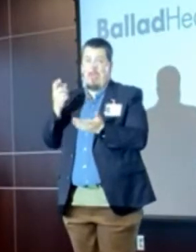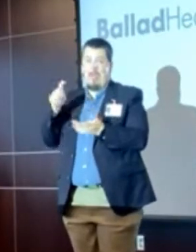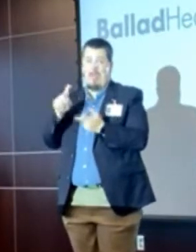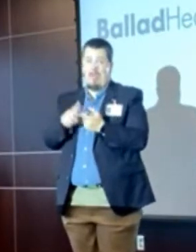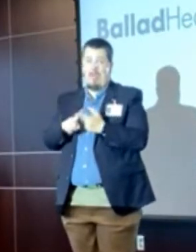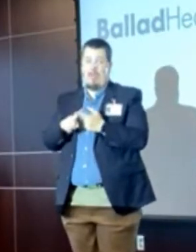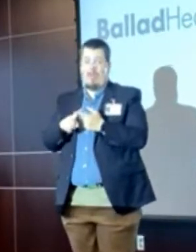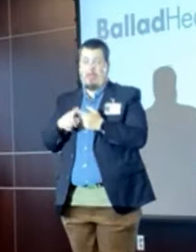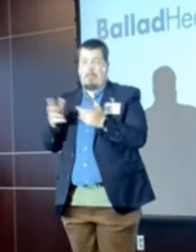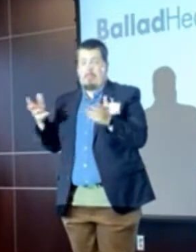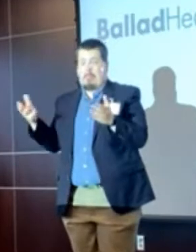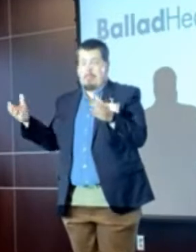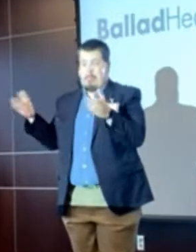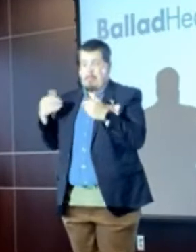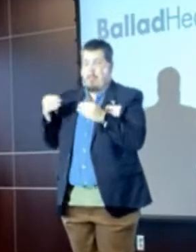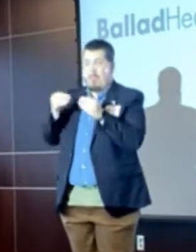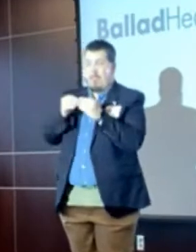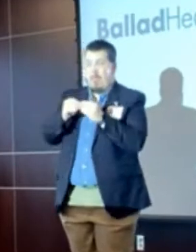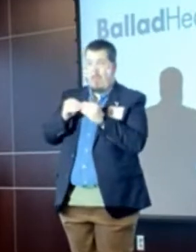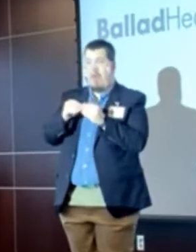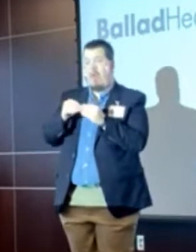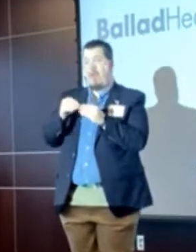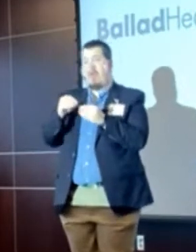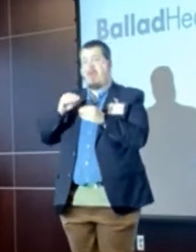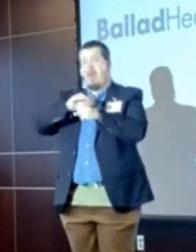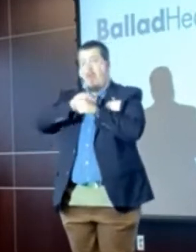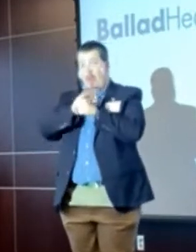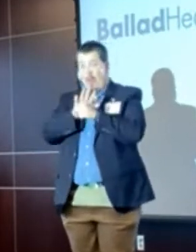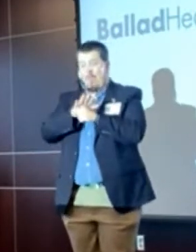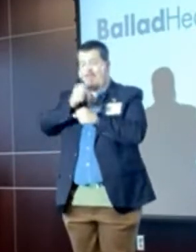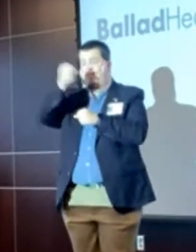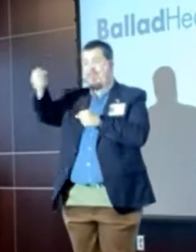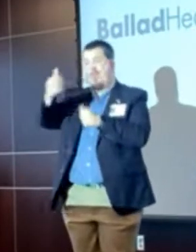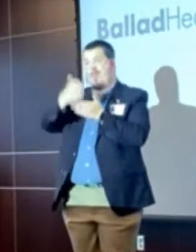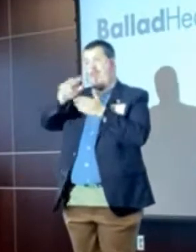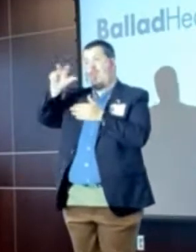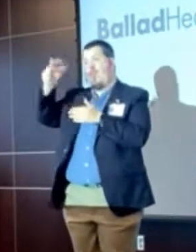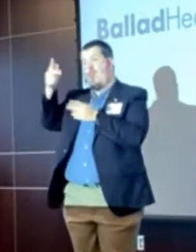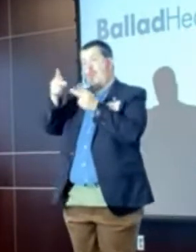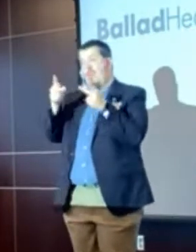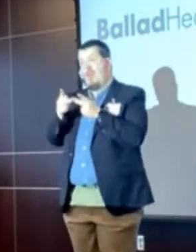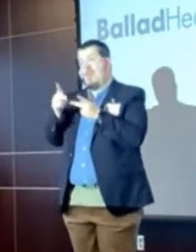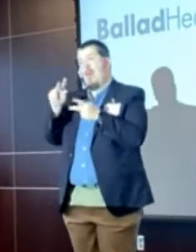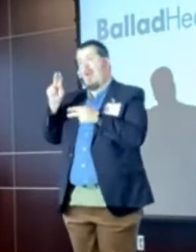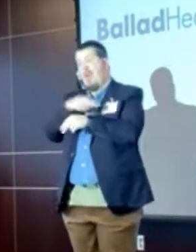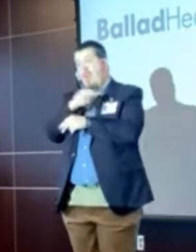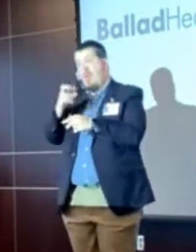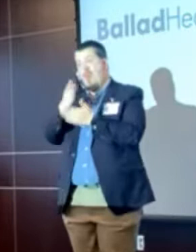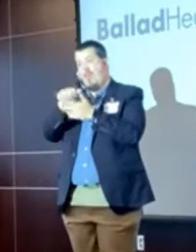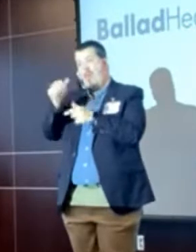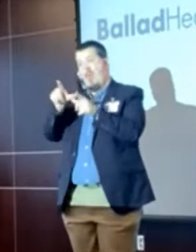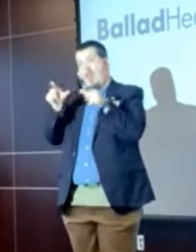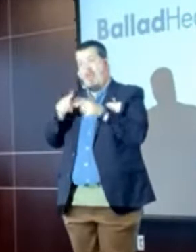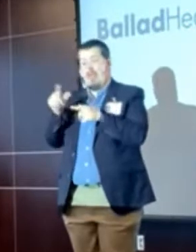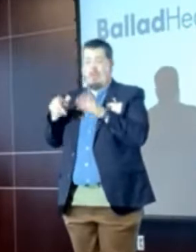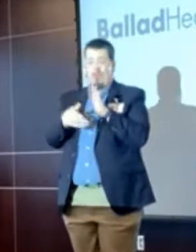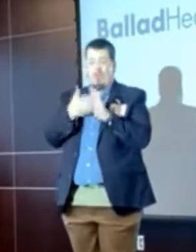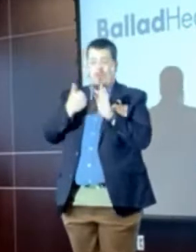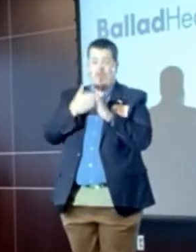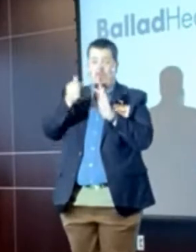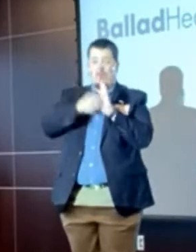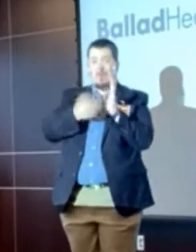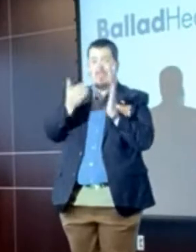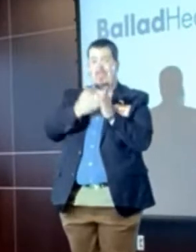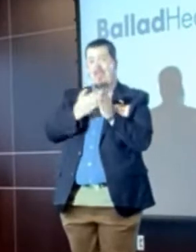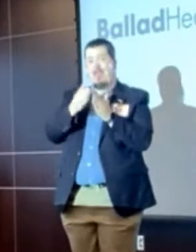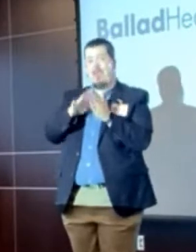to cohort more COVID patients at some of our tertiary hospitals or other locations so we can resume operations